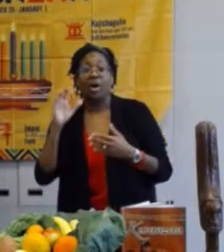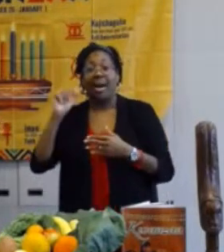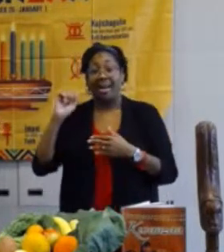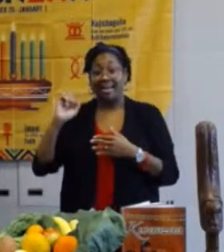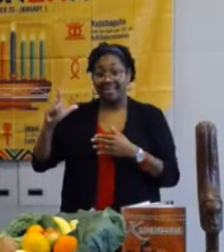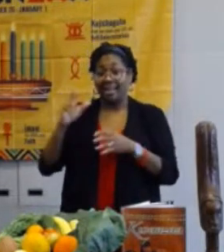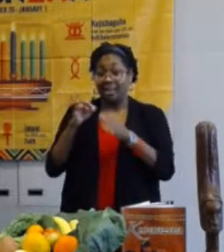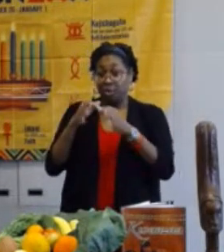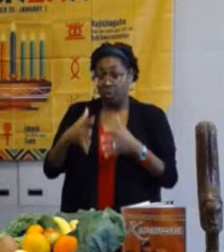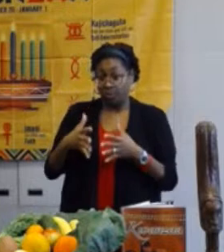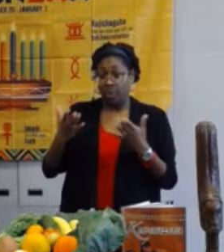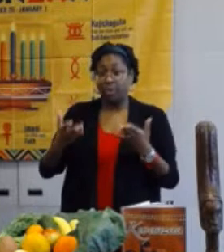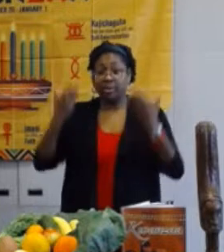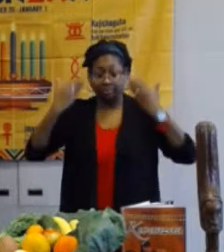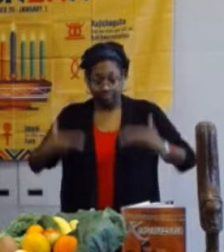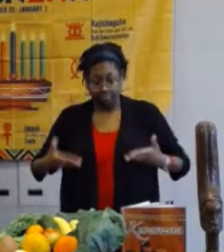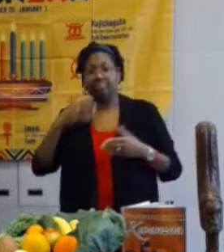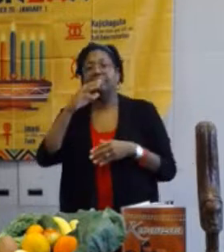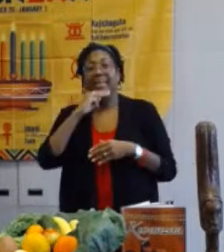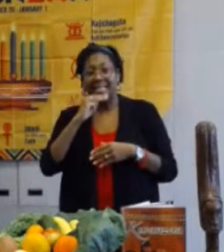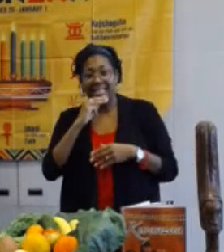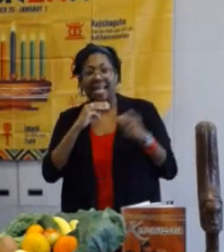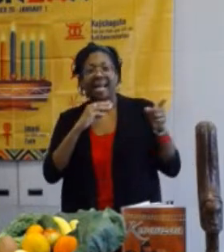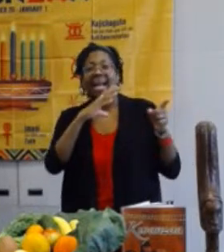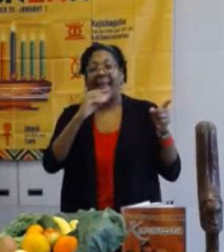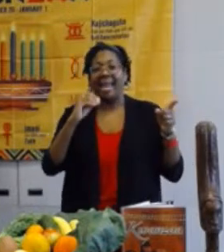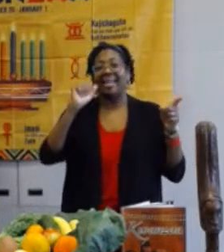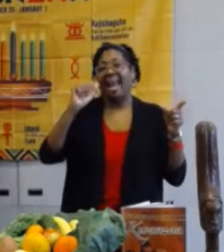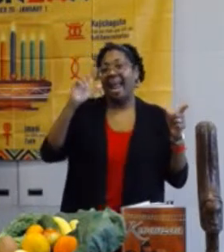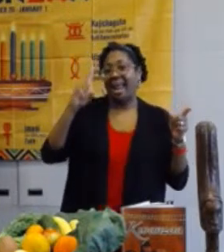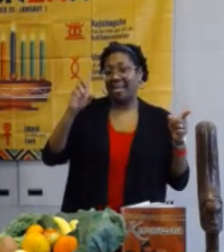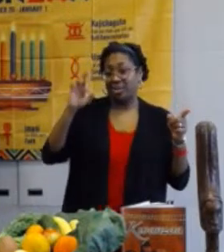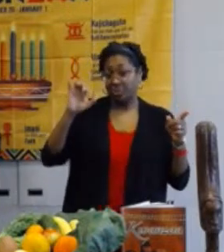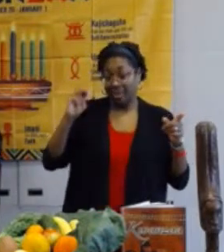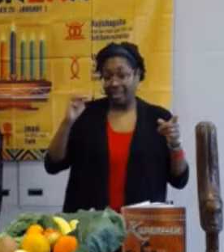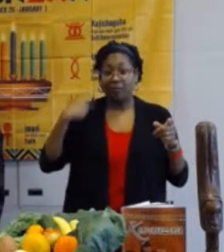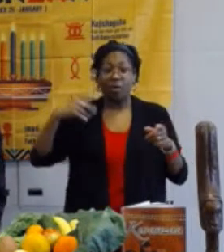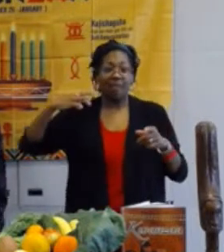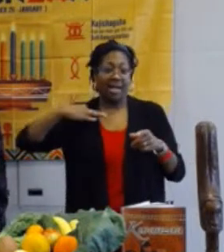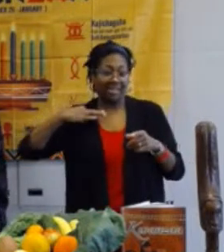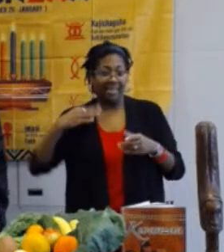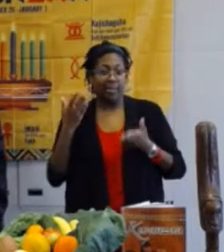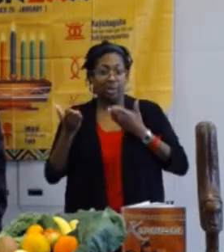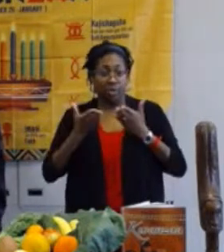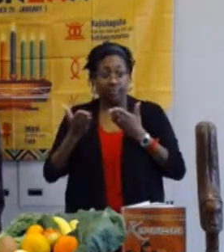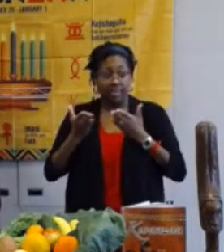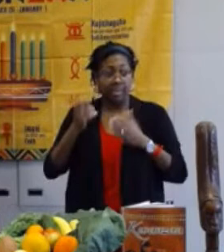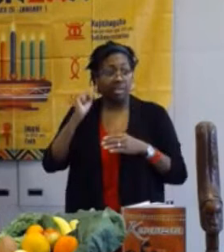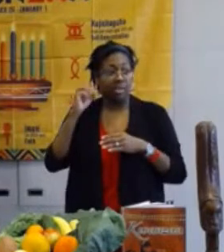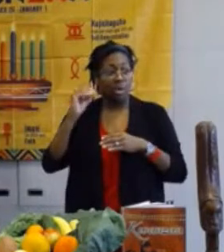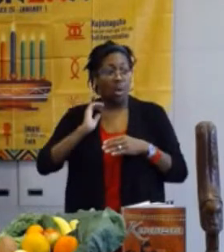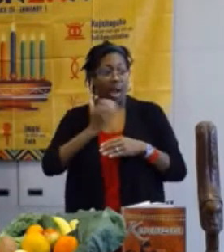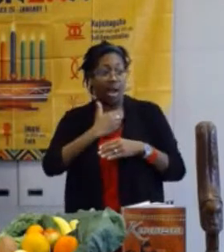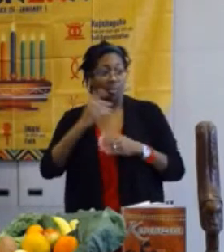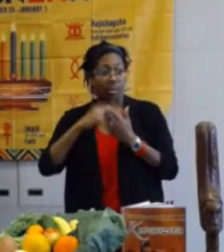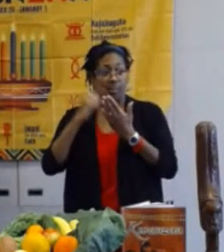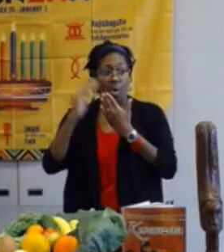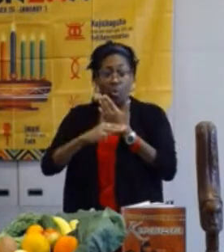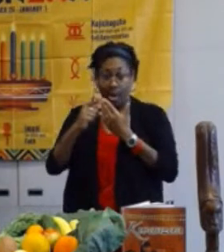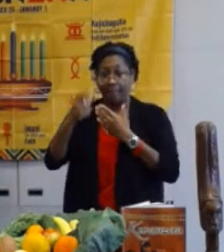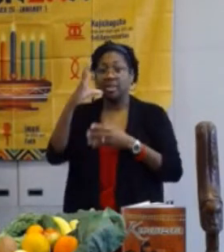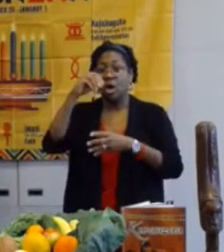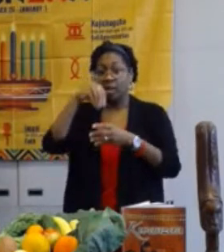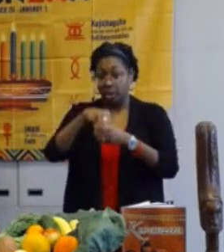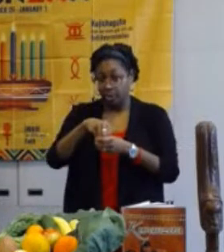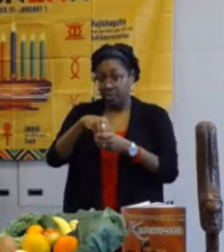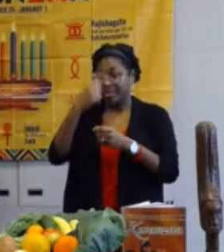Sign Language interpreters, Melissa and Adrian, for volunteering their services with us today so that our program is definitely all